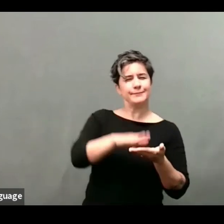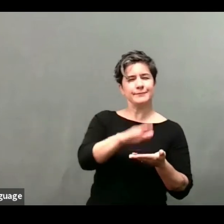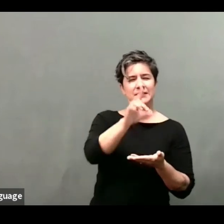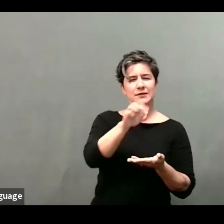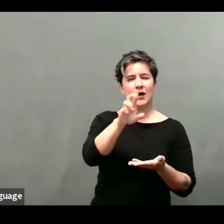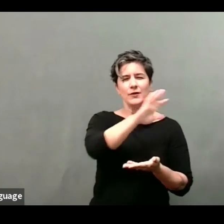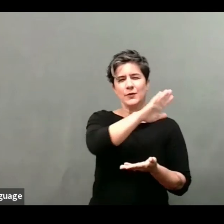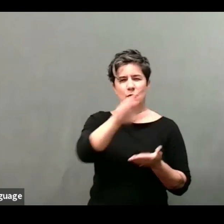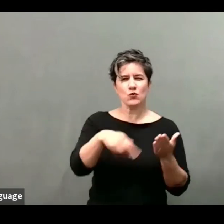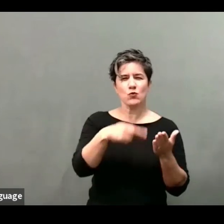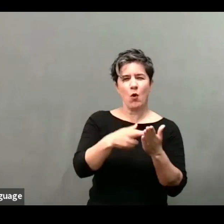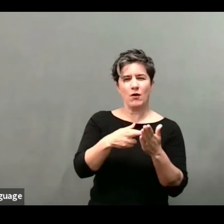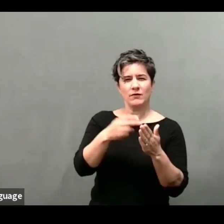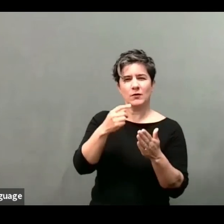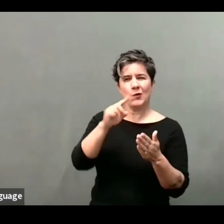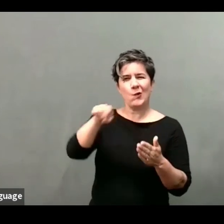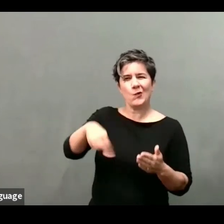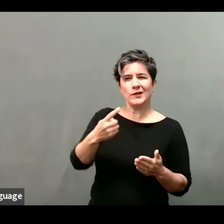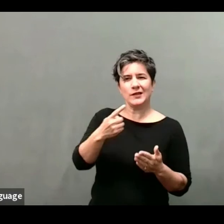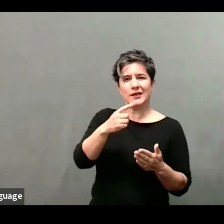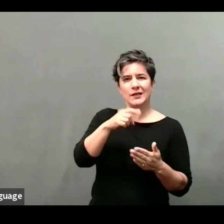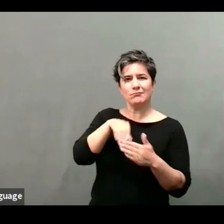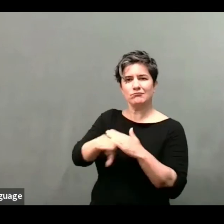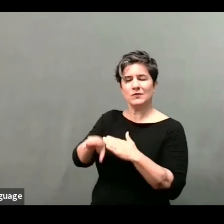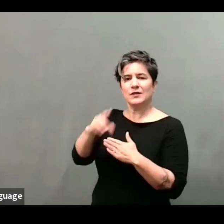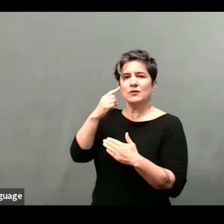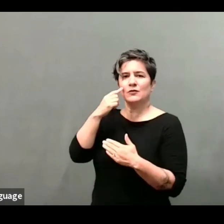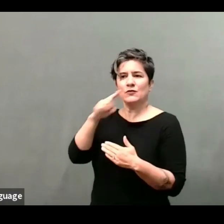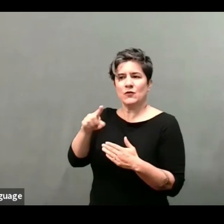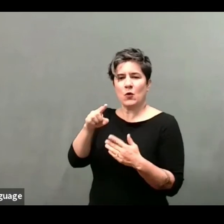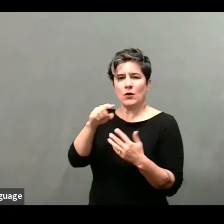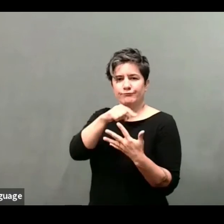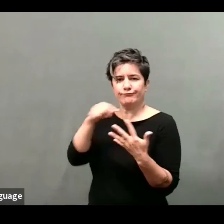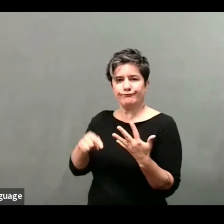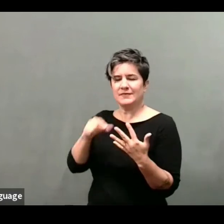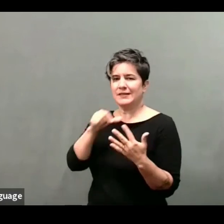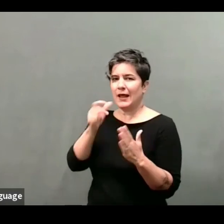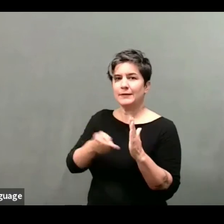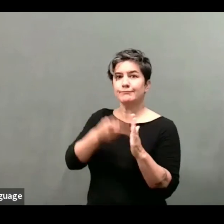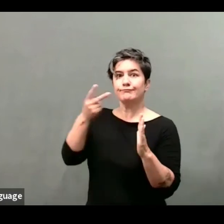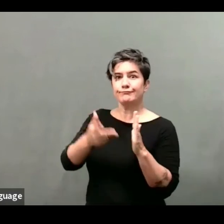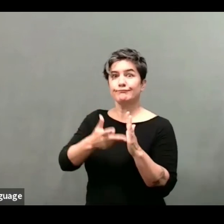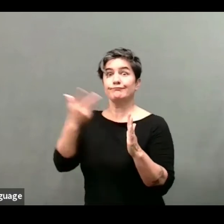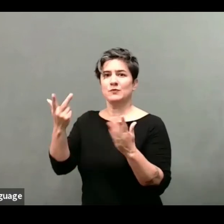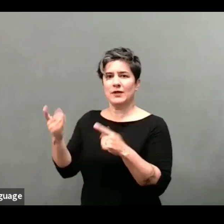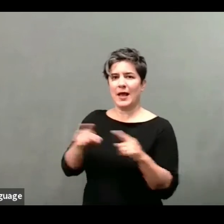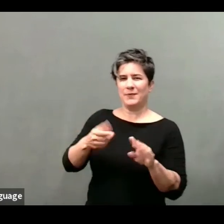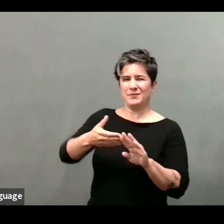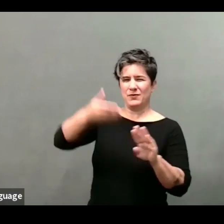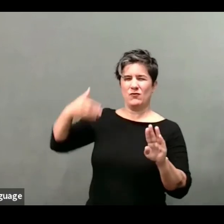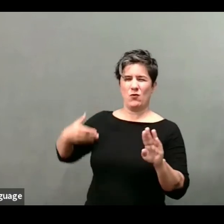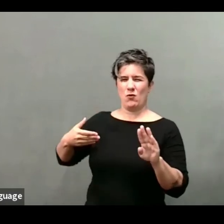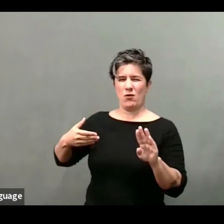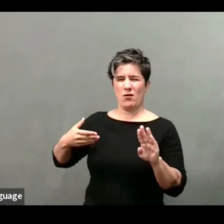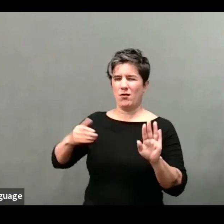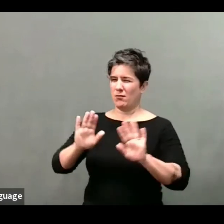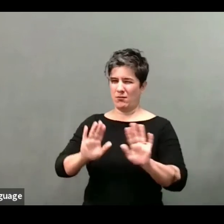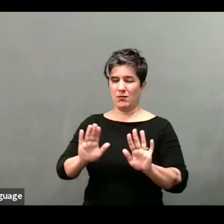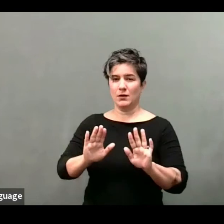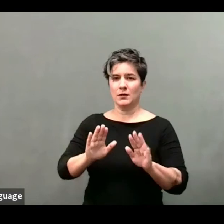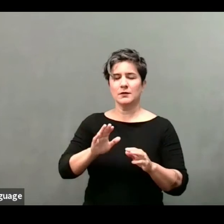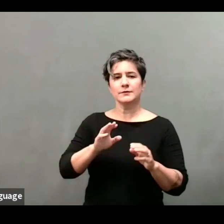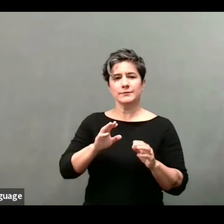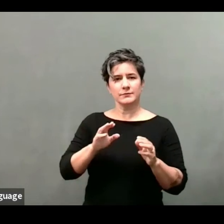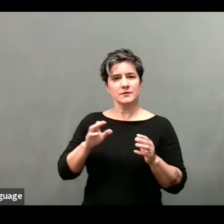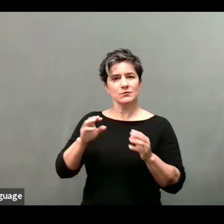role to whatever is necessary that won't duplicate what's already been done, if that makes sense. It's all meant